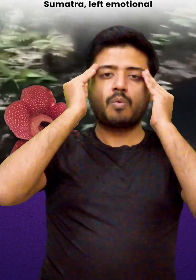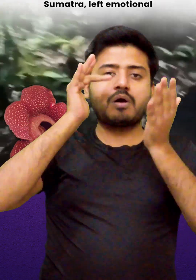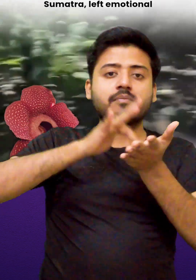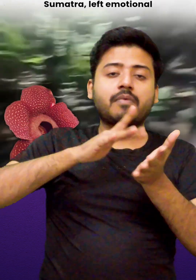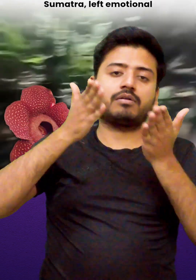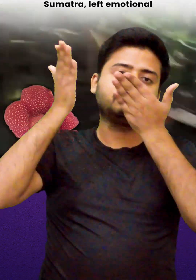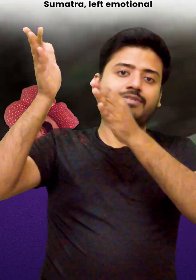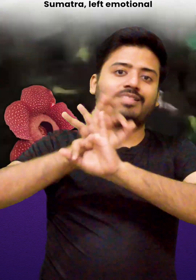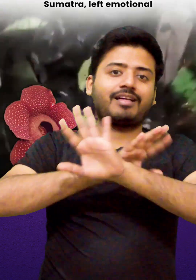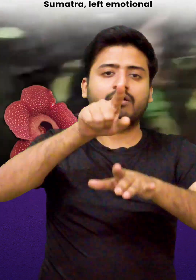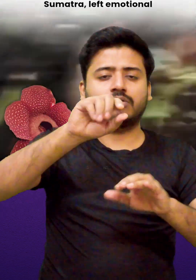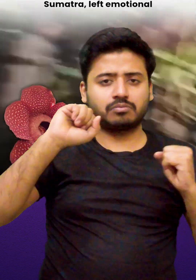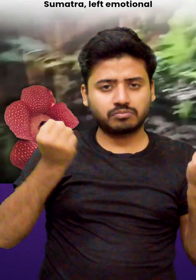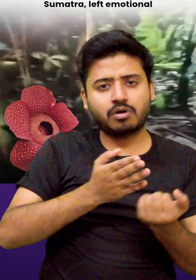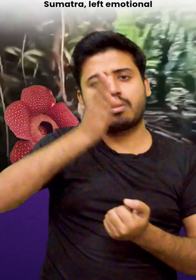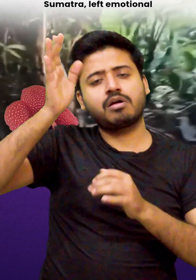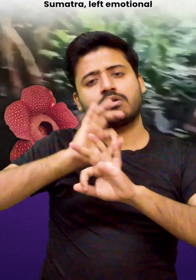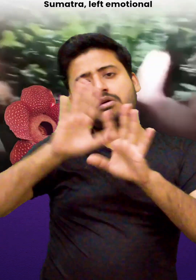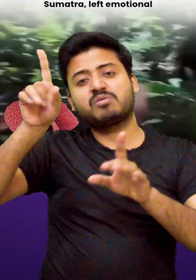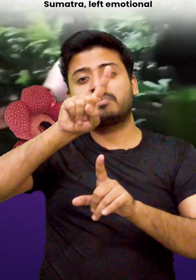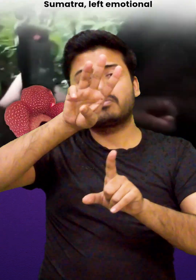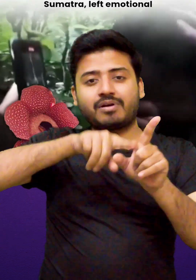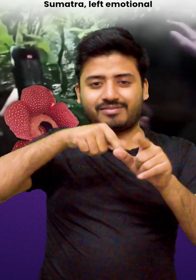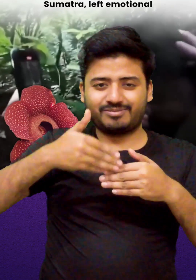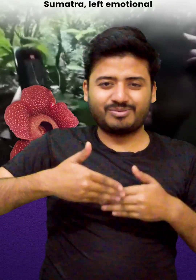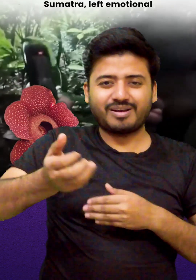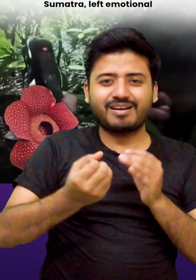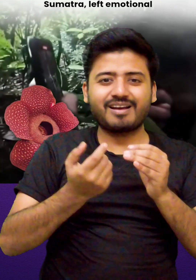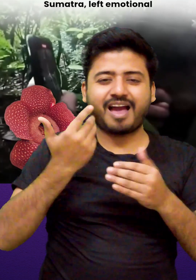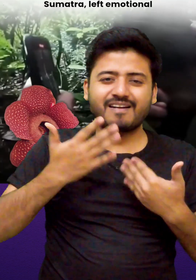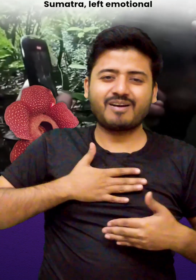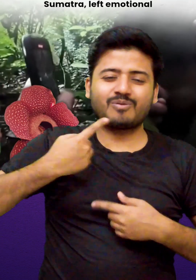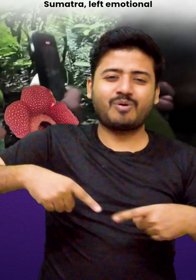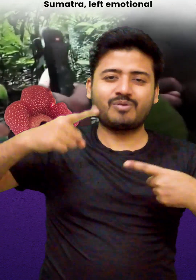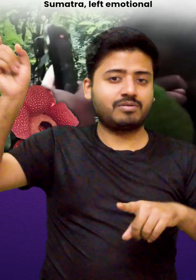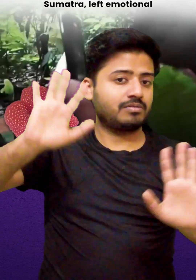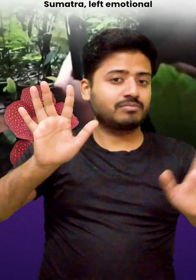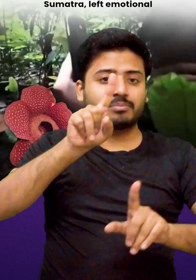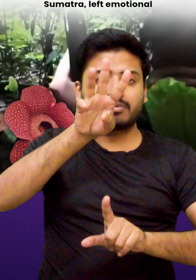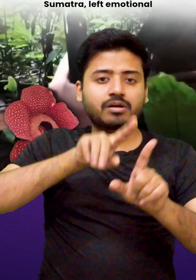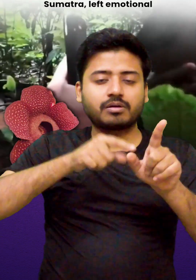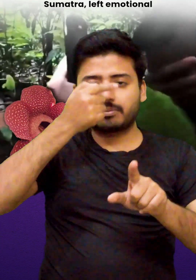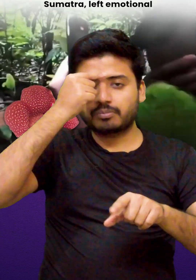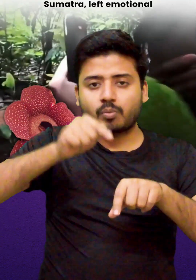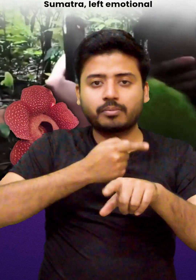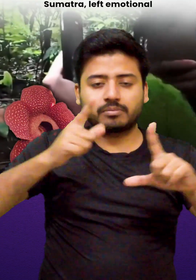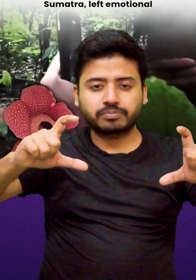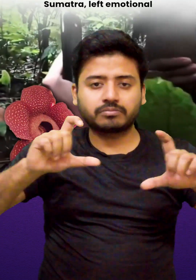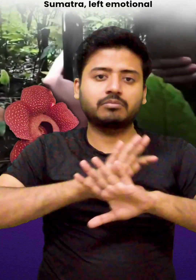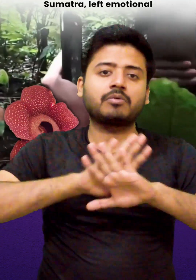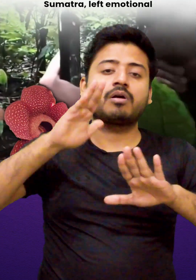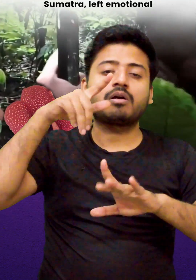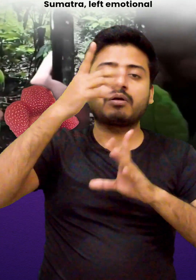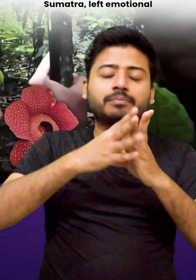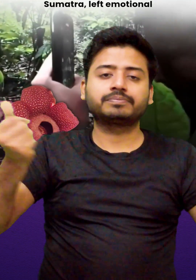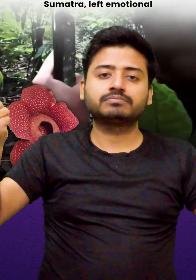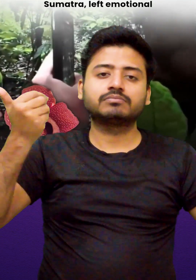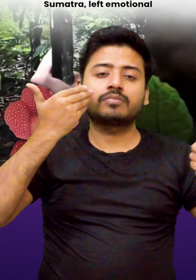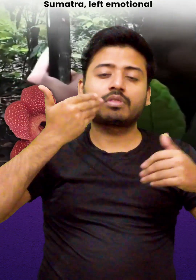earns its pungent common name from the powerful odor it emits, which resembles rotting flesh. We did it. This smell attracts carrion flies